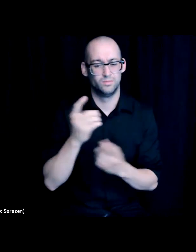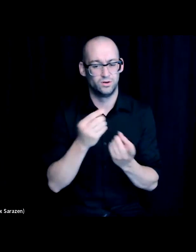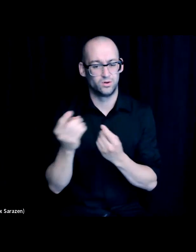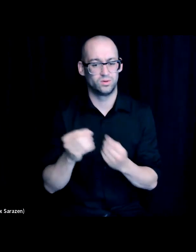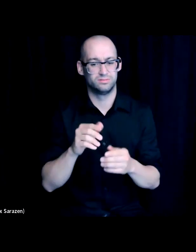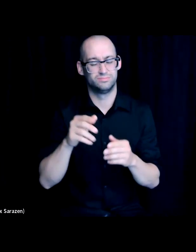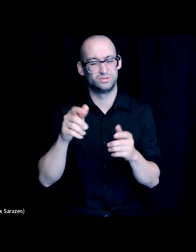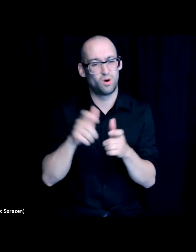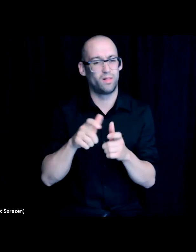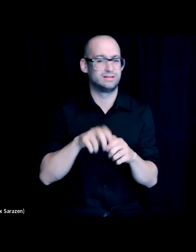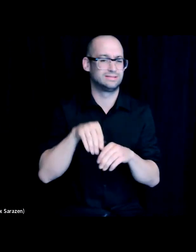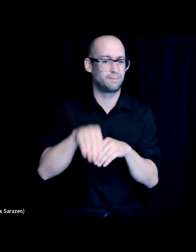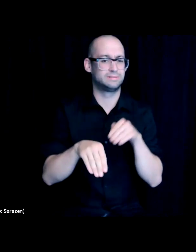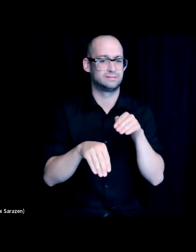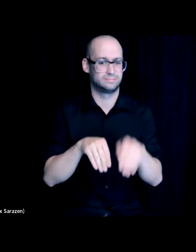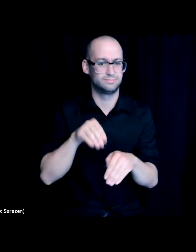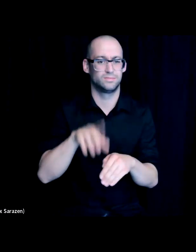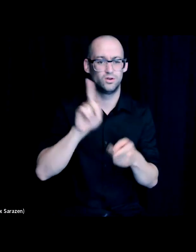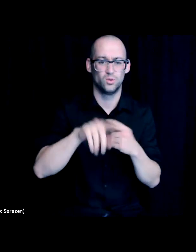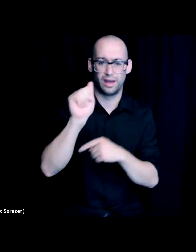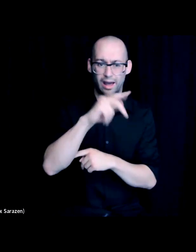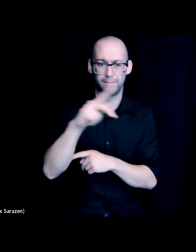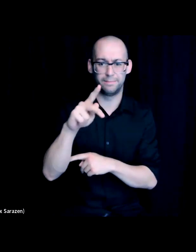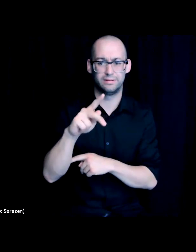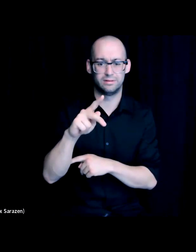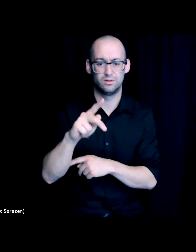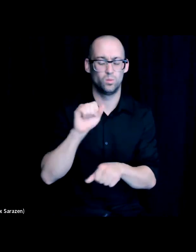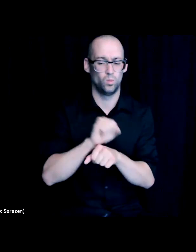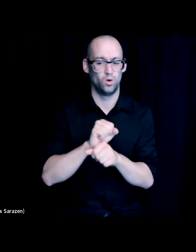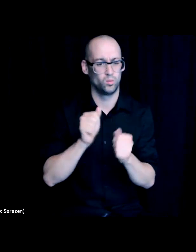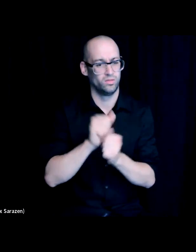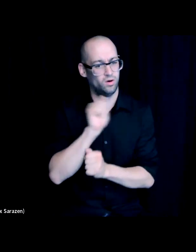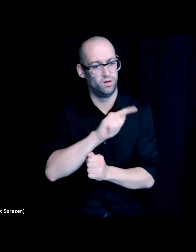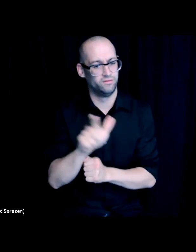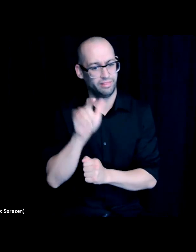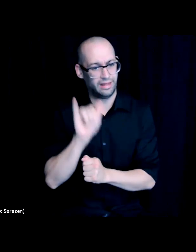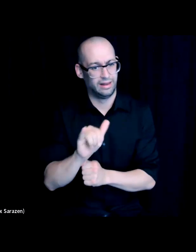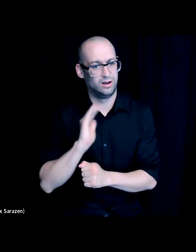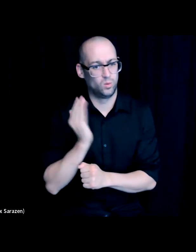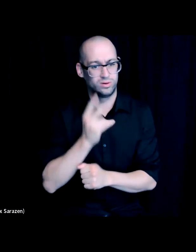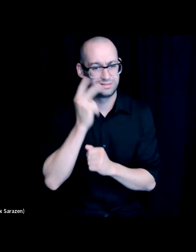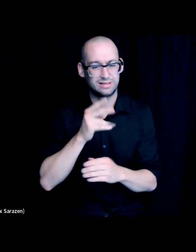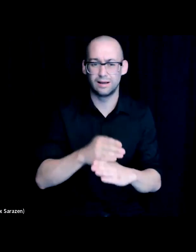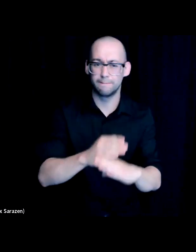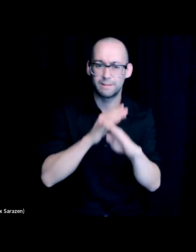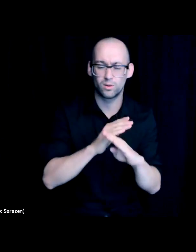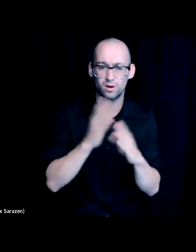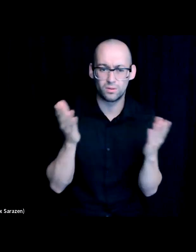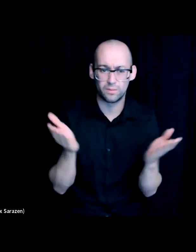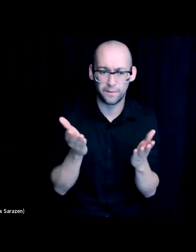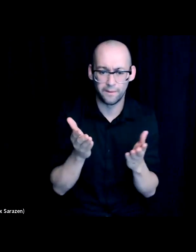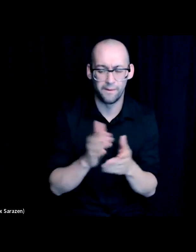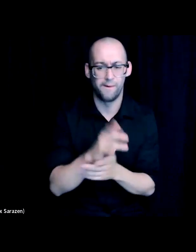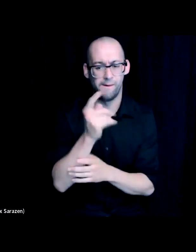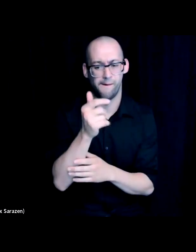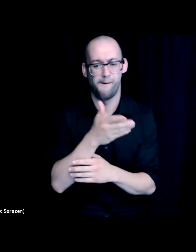small steps to an application. So we work with all of that, but we see barrier-wise, there are a couple of things